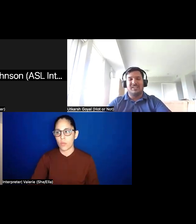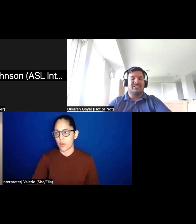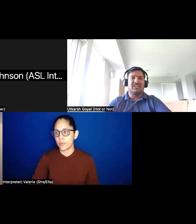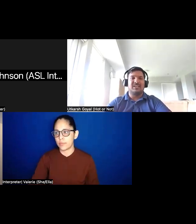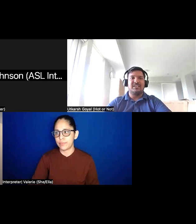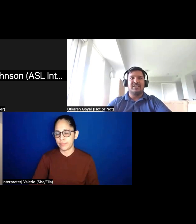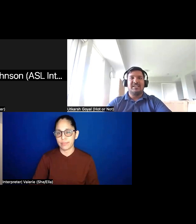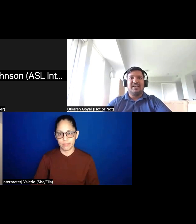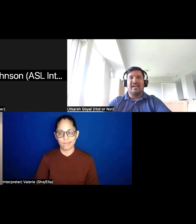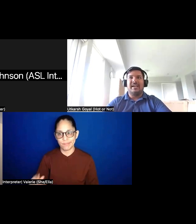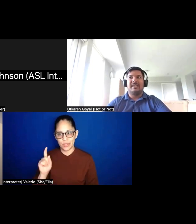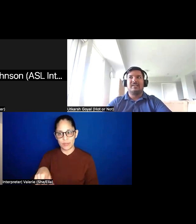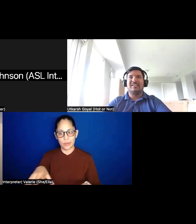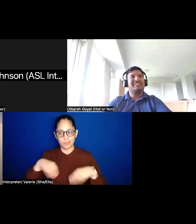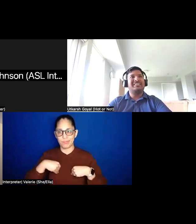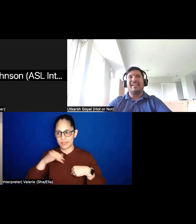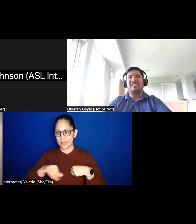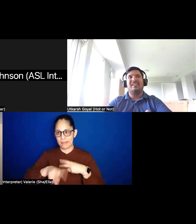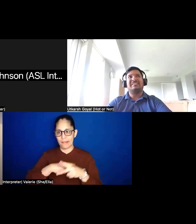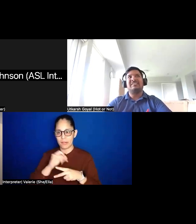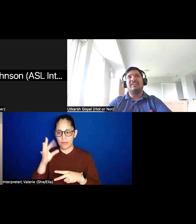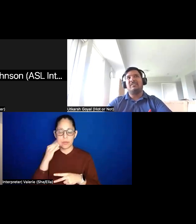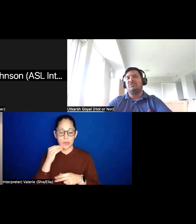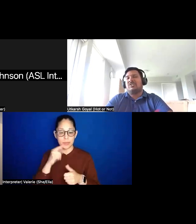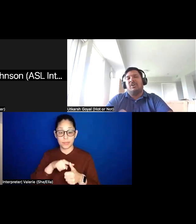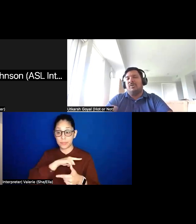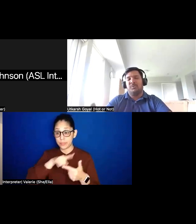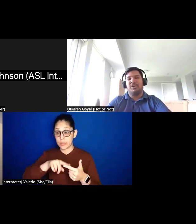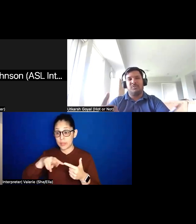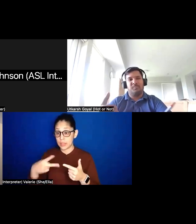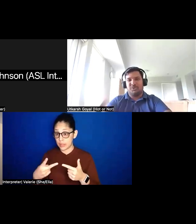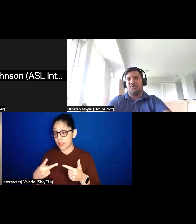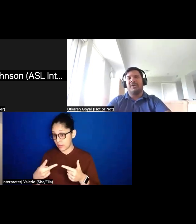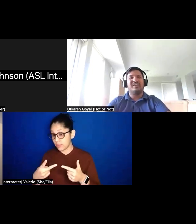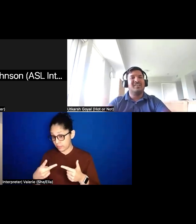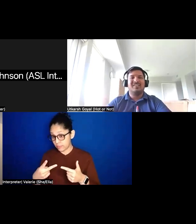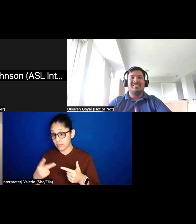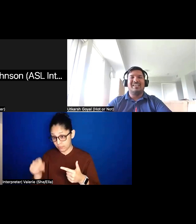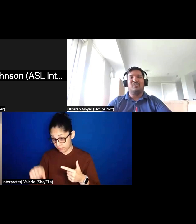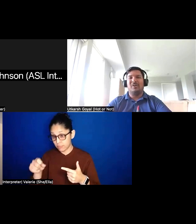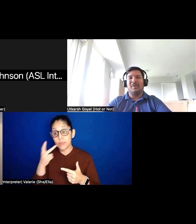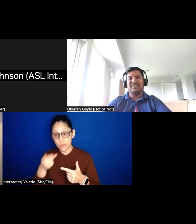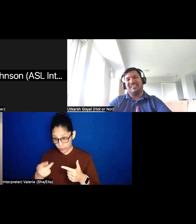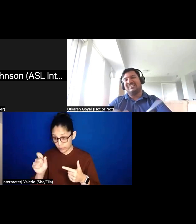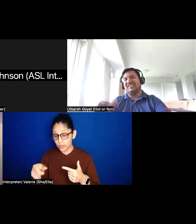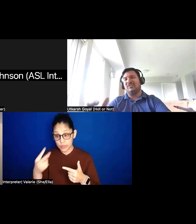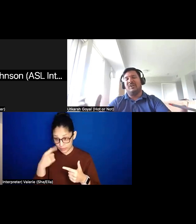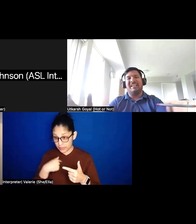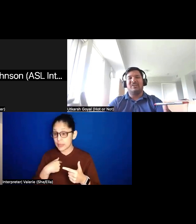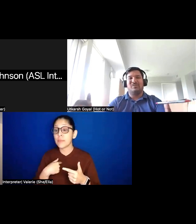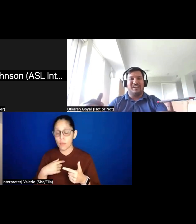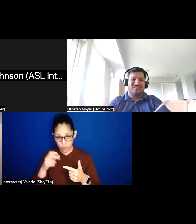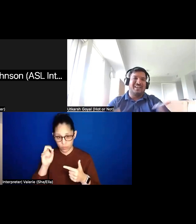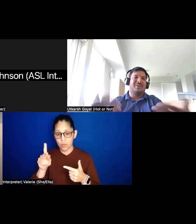with dealing with uncertainties. And then the second lesson is that you just got to push through it. There are going to be obstacles, and